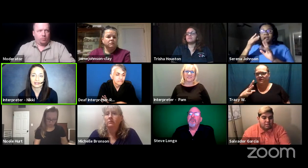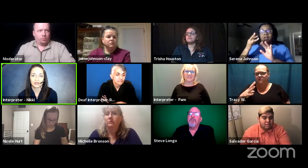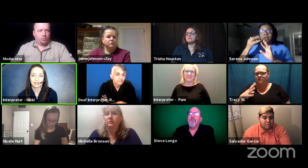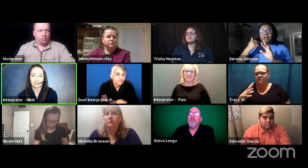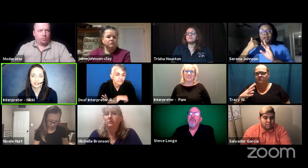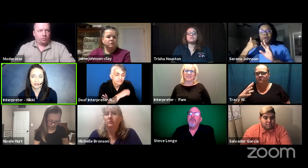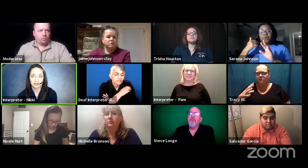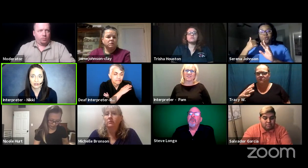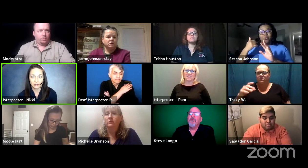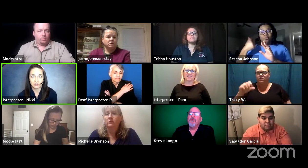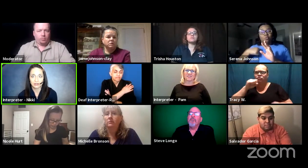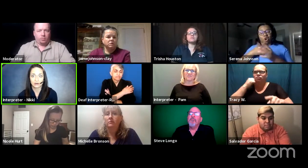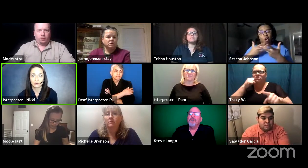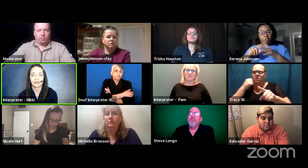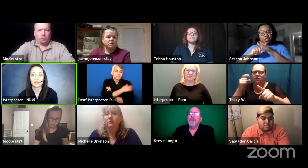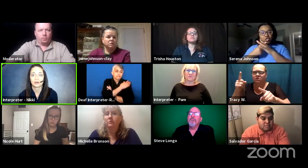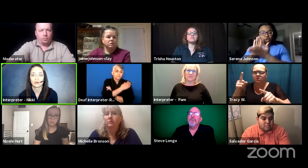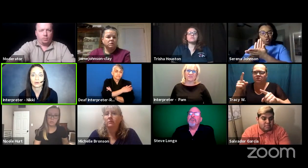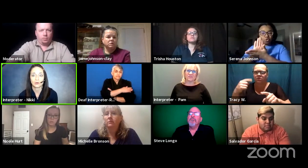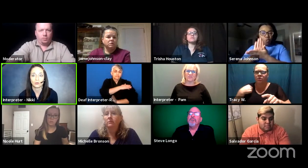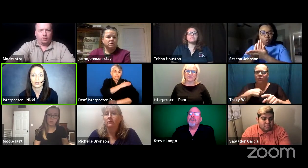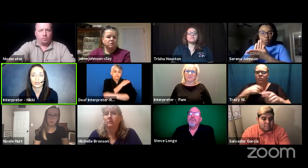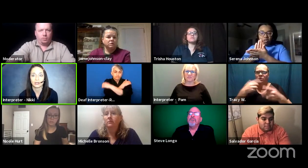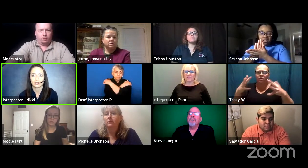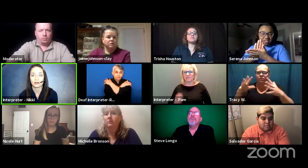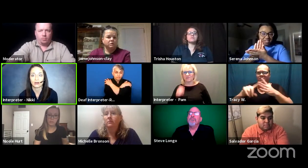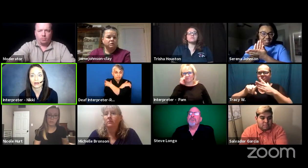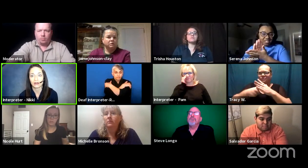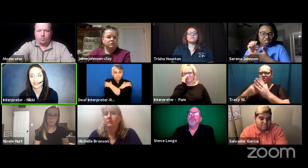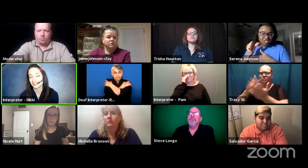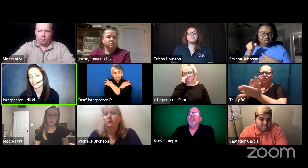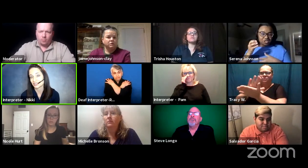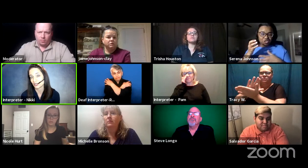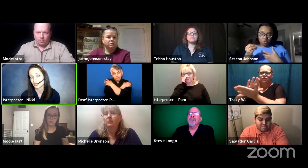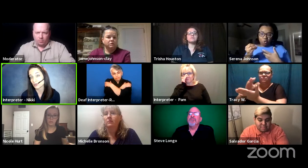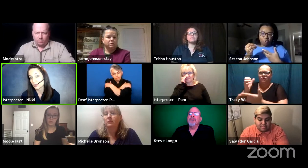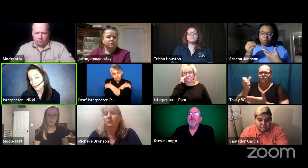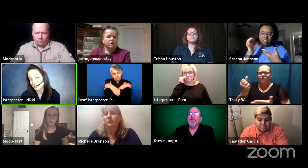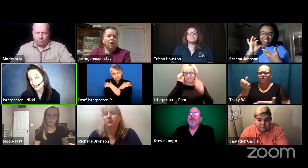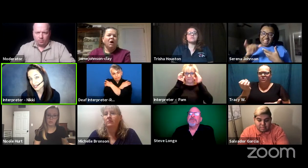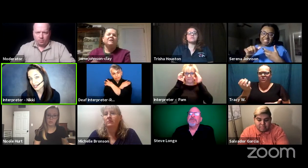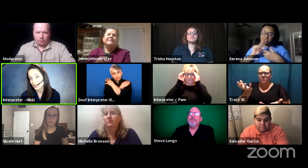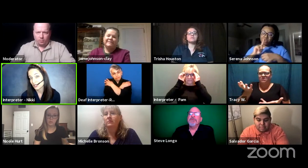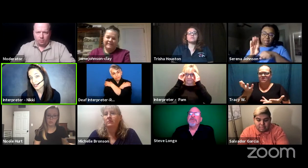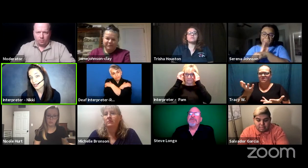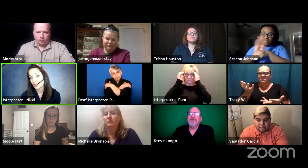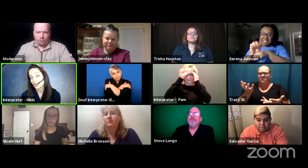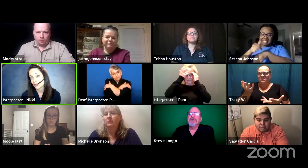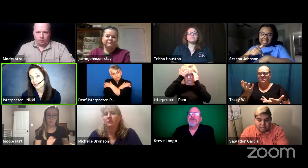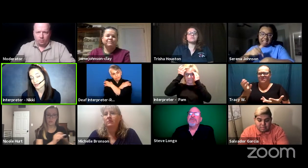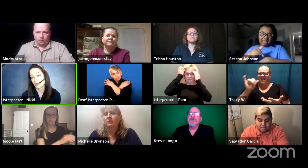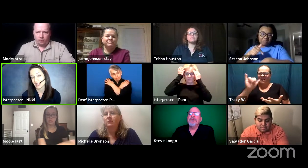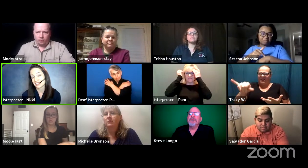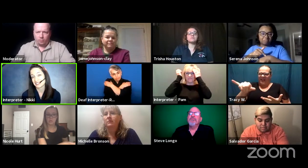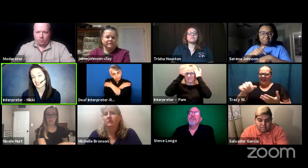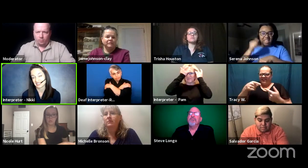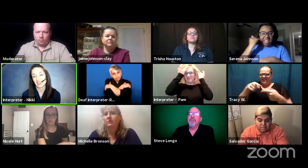thing to consider is also we are already starting school. So that is a